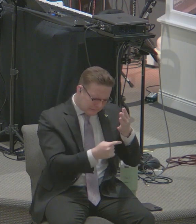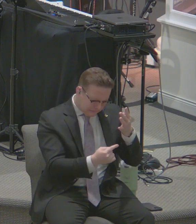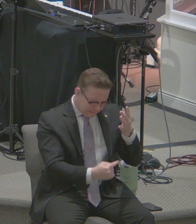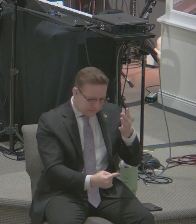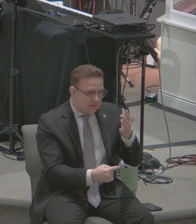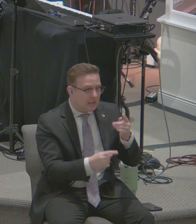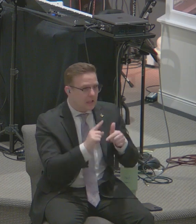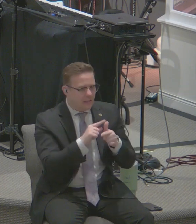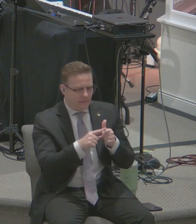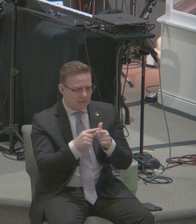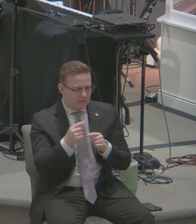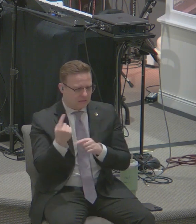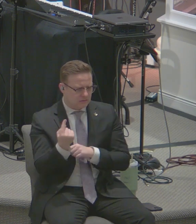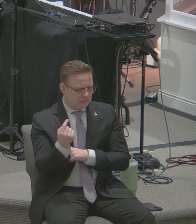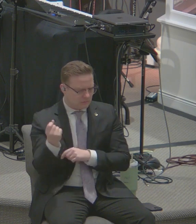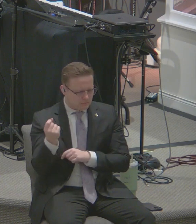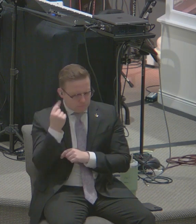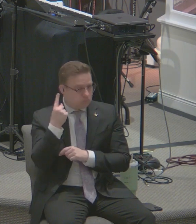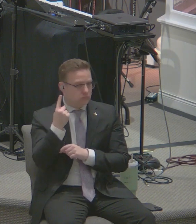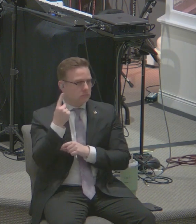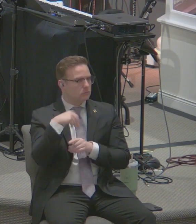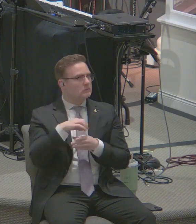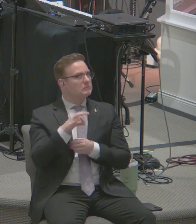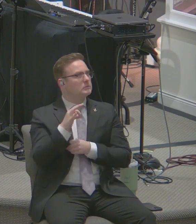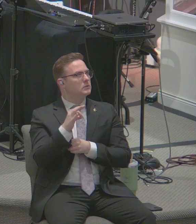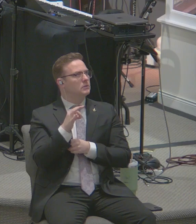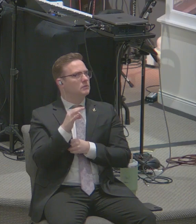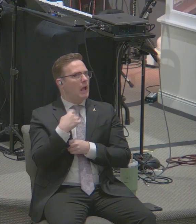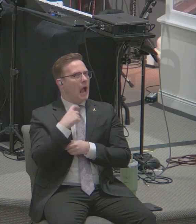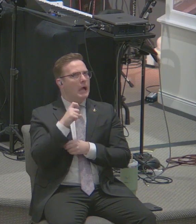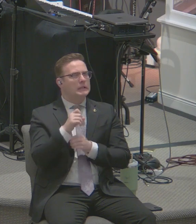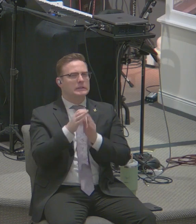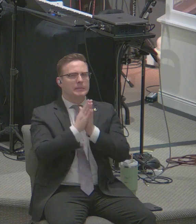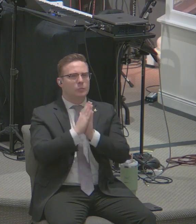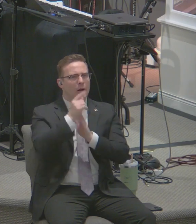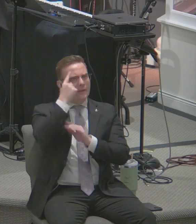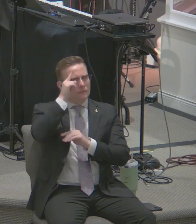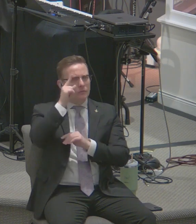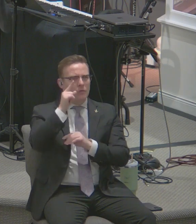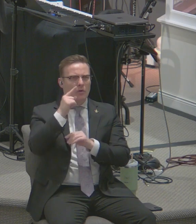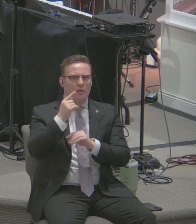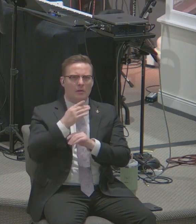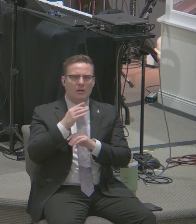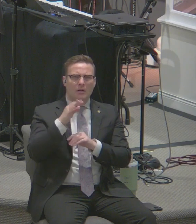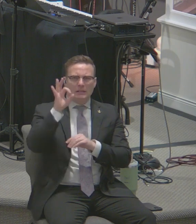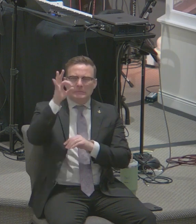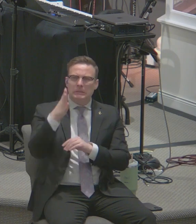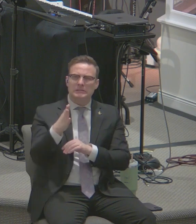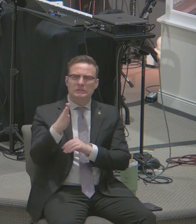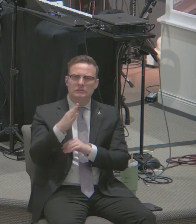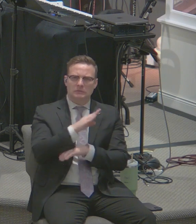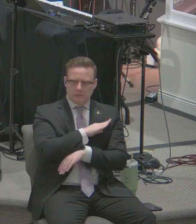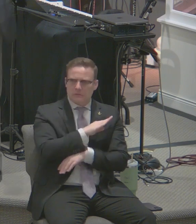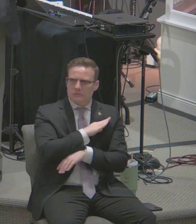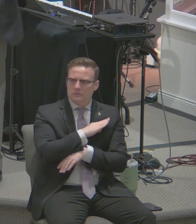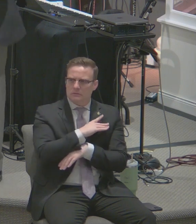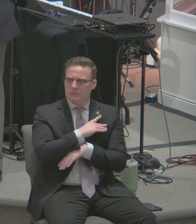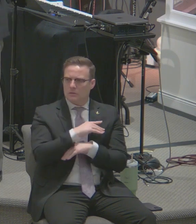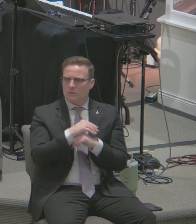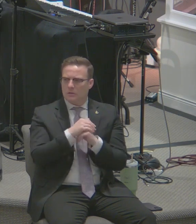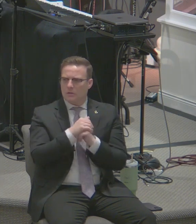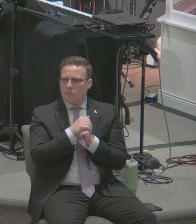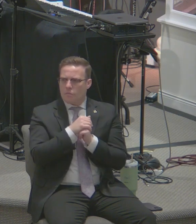find, all of a sudden something snaps to you in the spirit. It's like, I need to pray for the man of God.